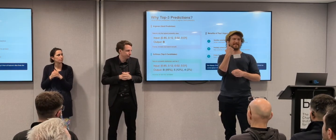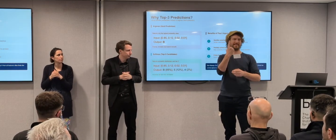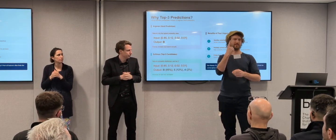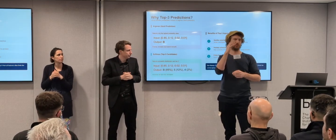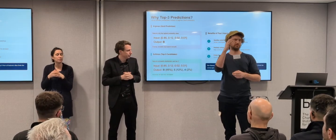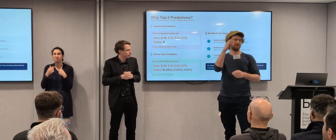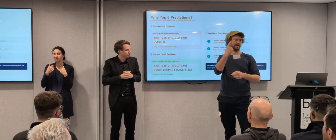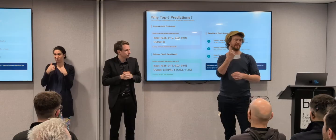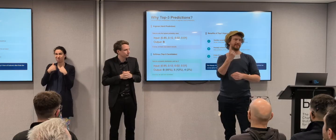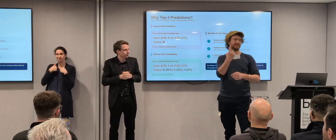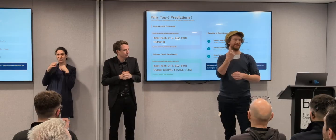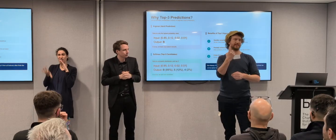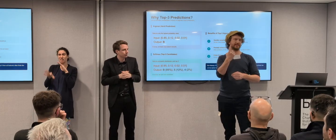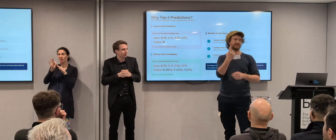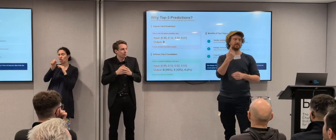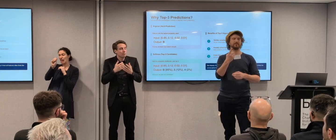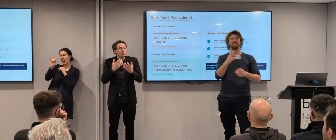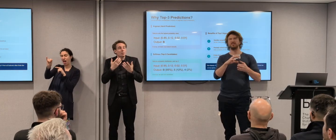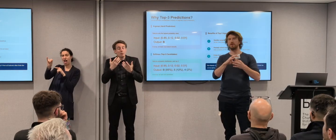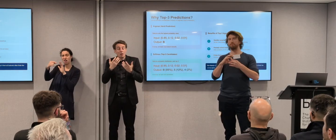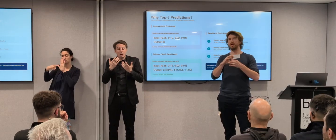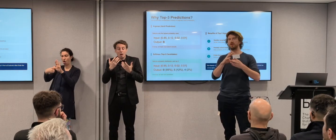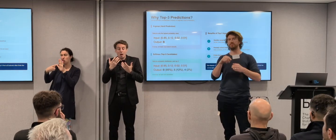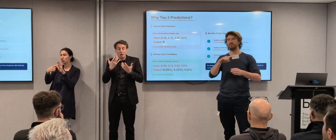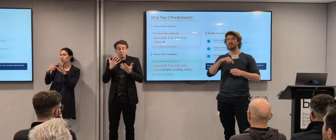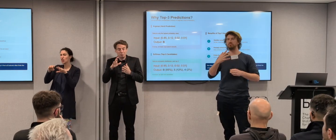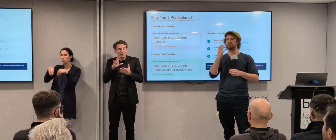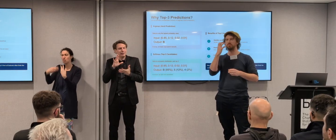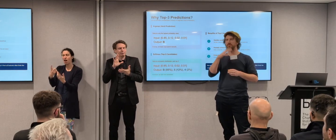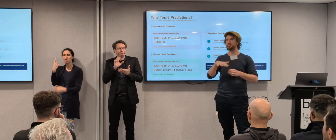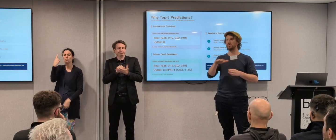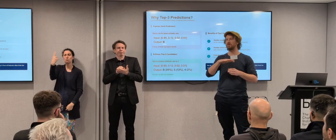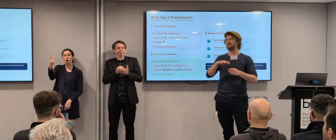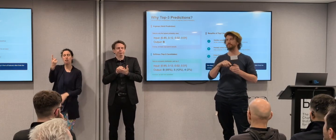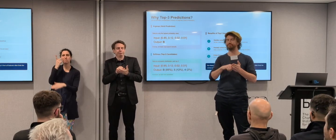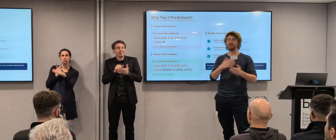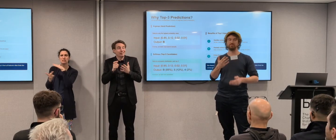I discovered that AI models often only give one prediction.